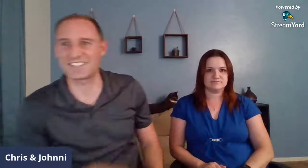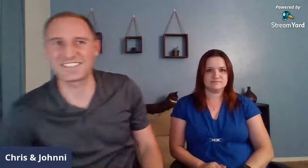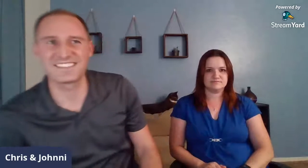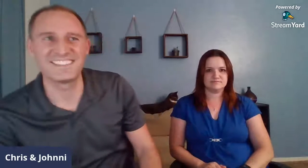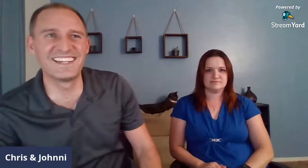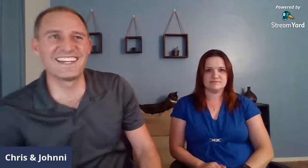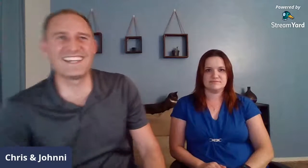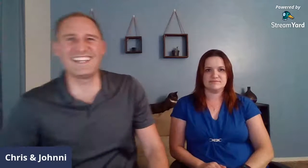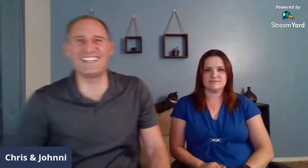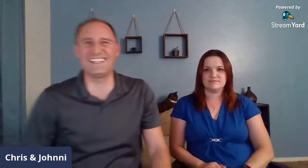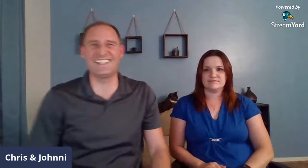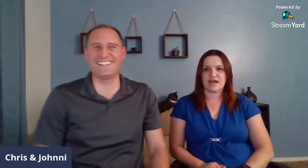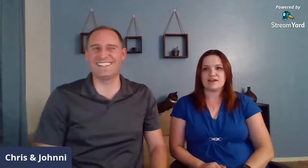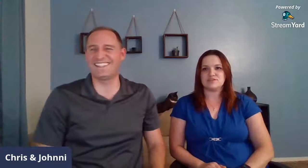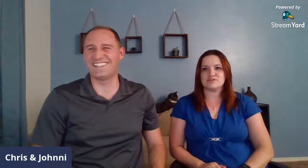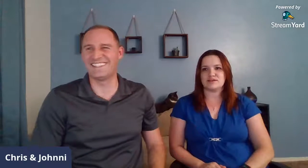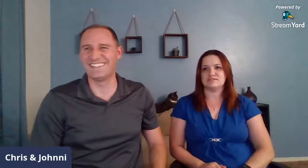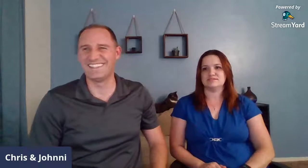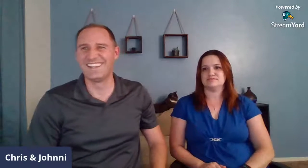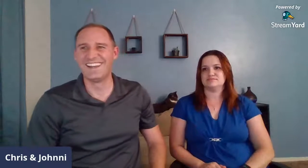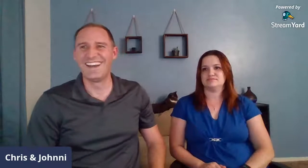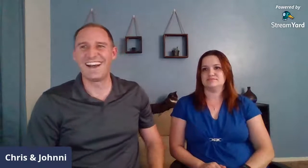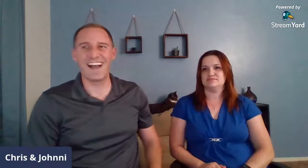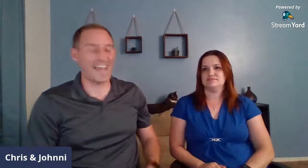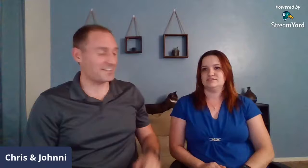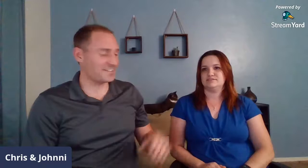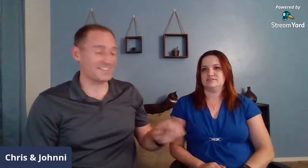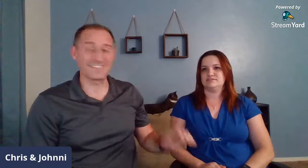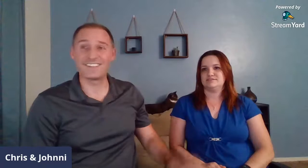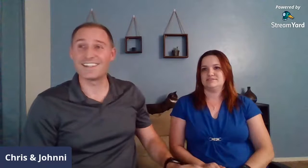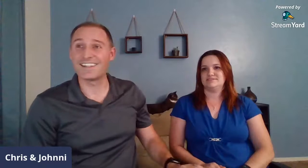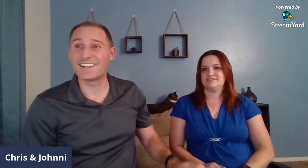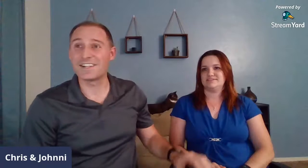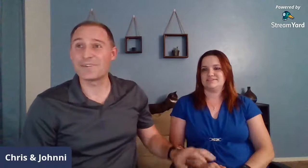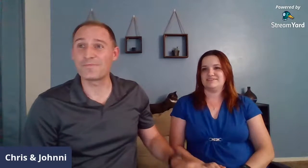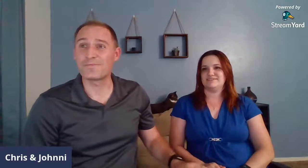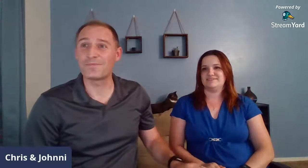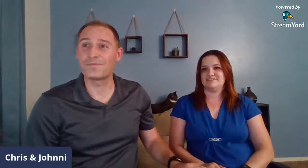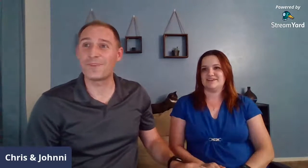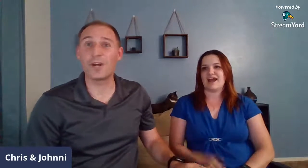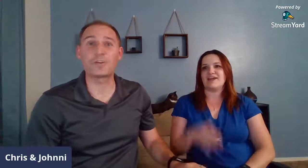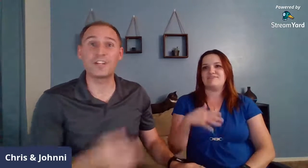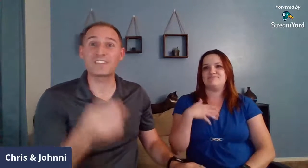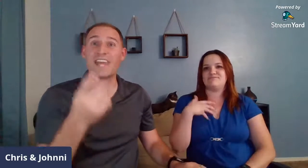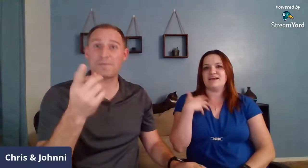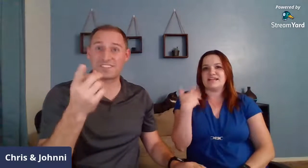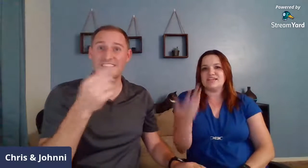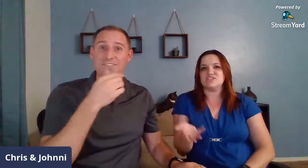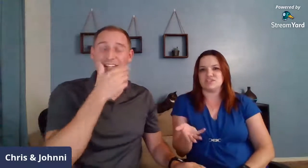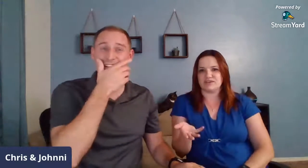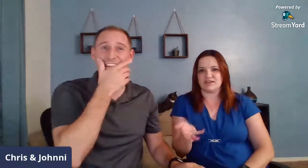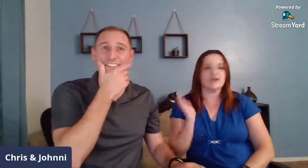tangents. How did you get on this? I don't know. I Closed fell captions. into it. That's what Oh,